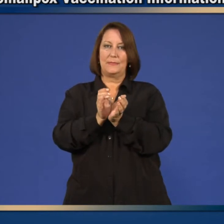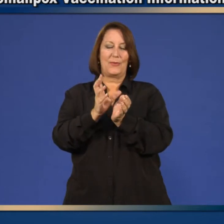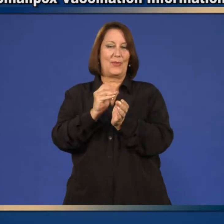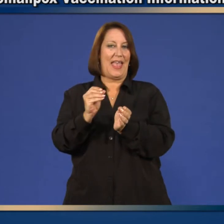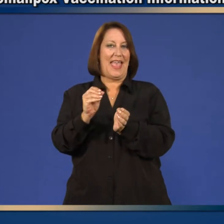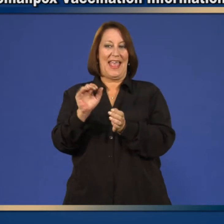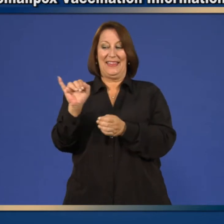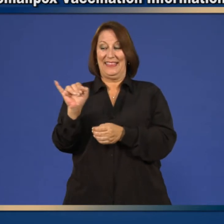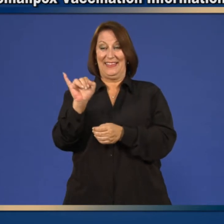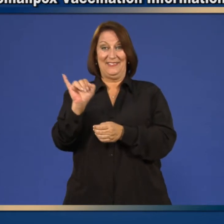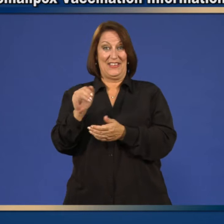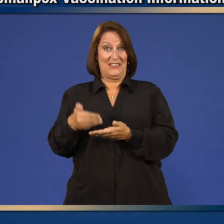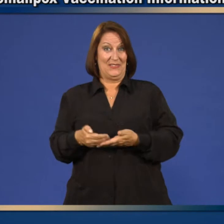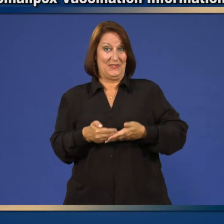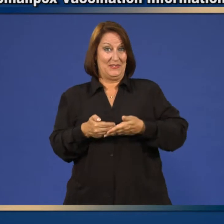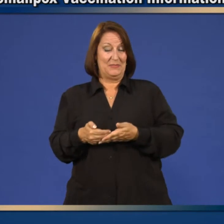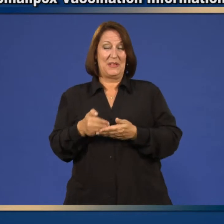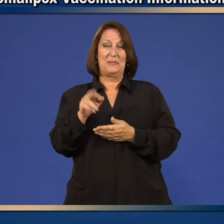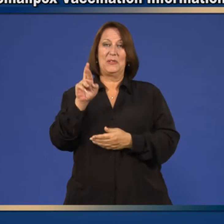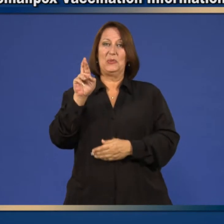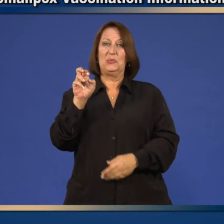vaccinia is very rare.